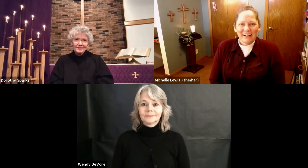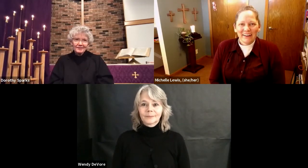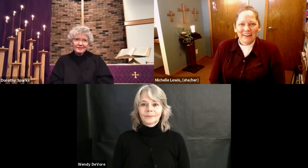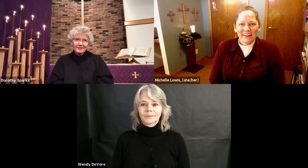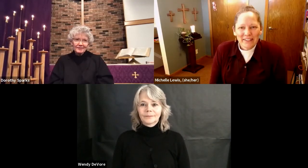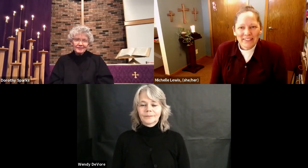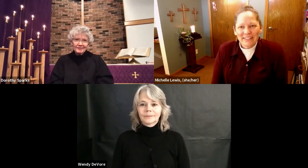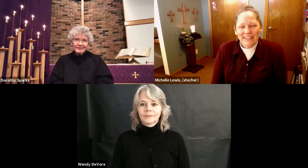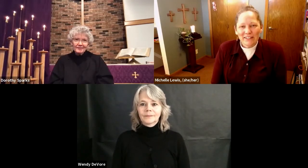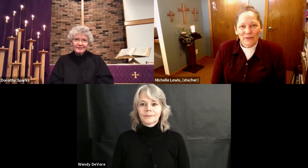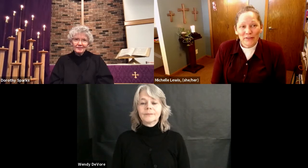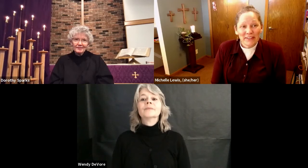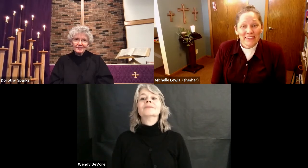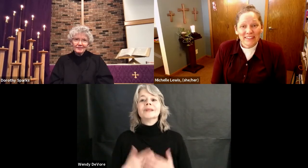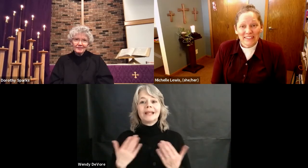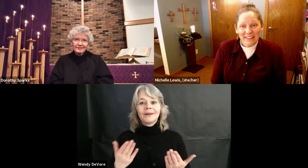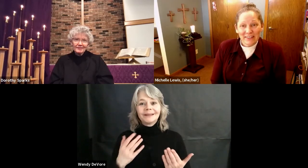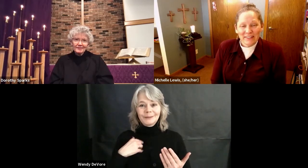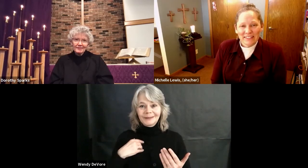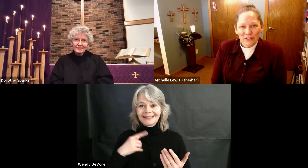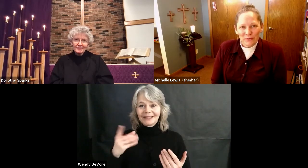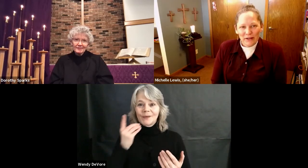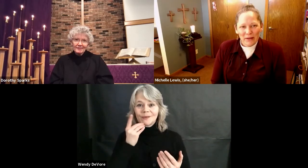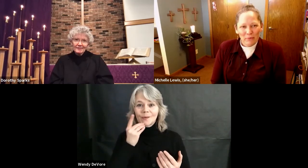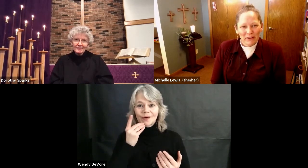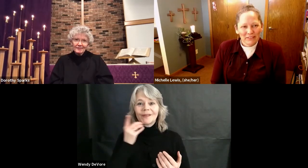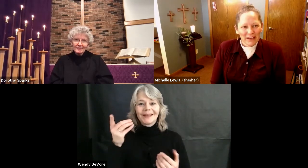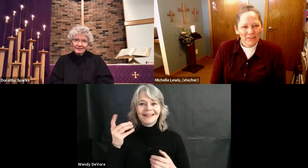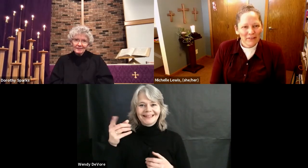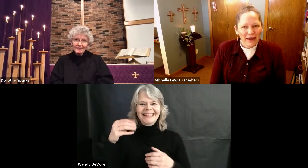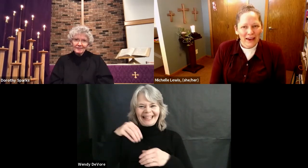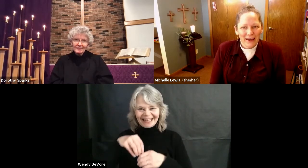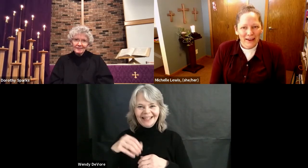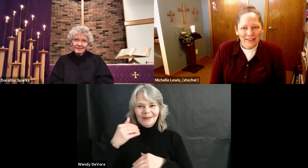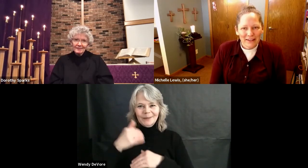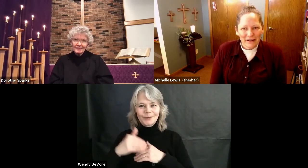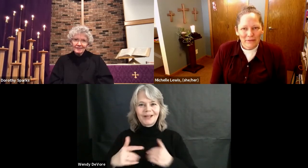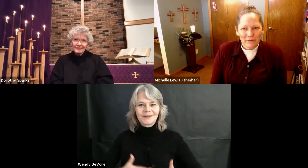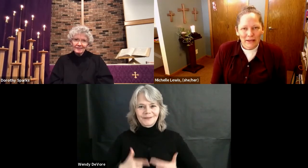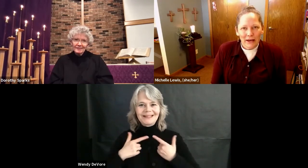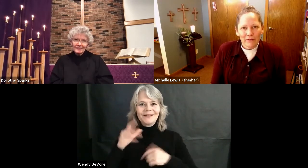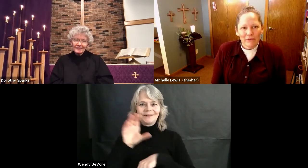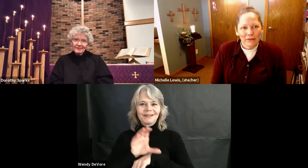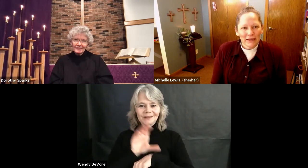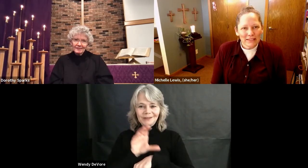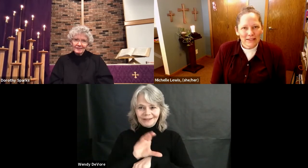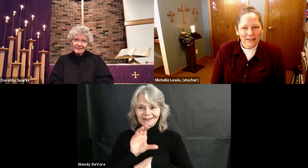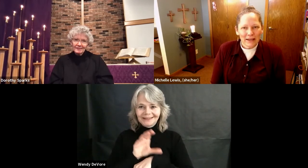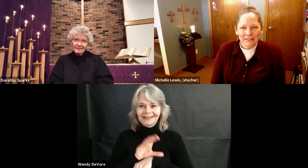All right. As you all can see, Dorothy is in the sanctuary at Bread of Life, and we